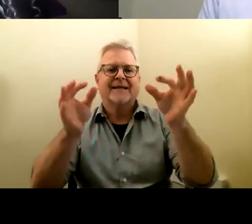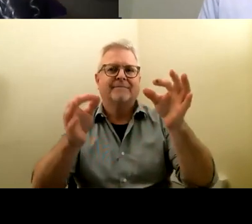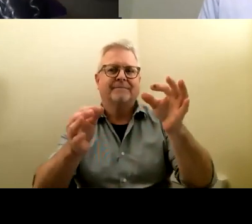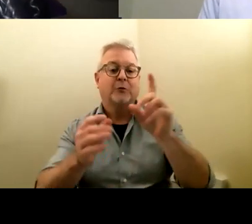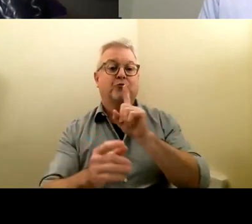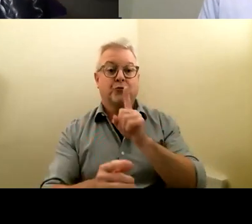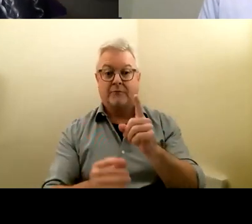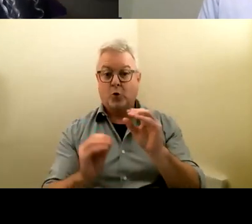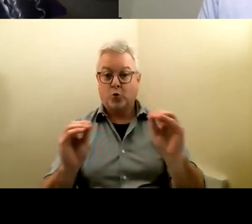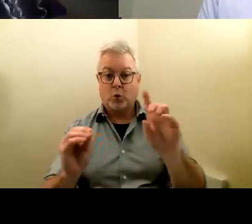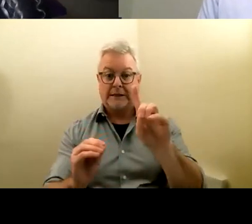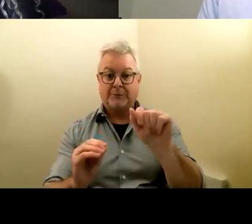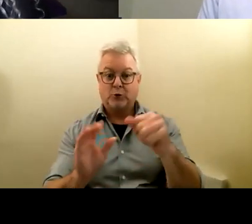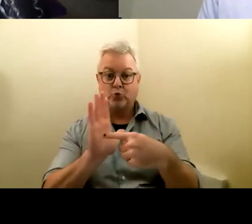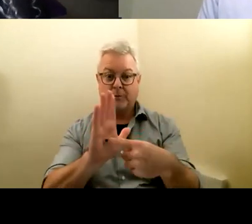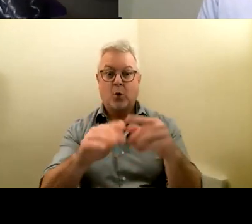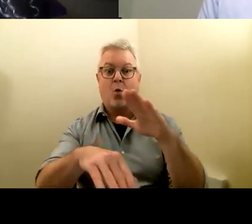not feeling like they're included in